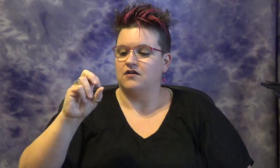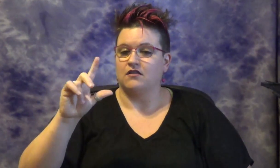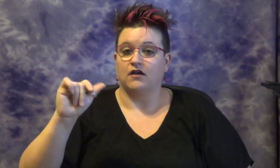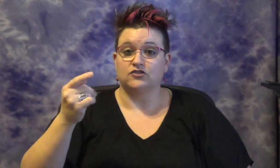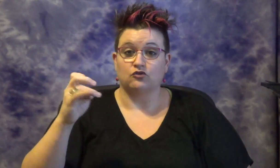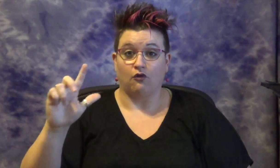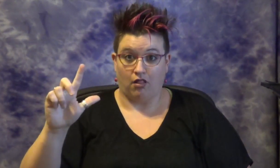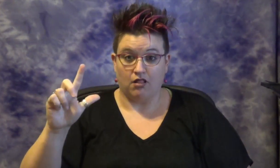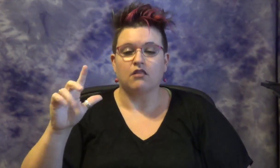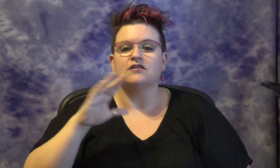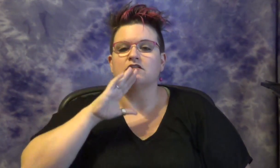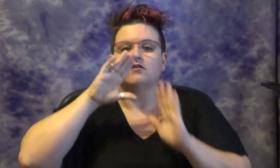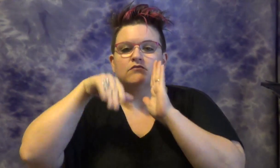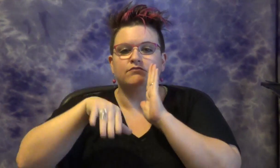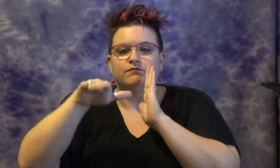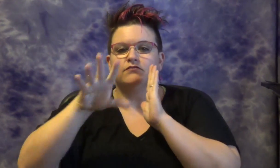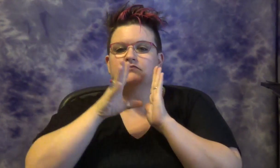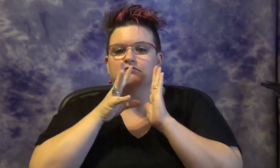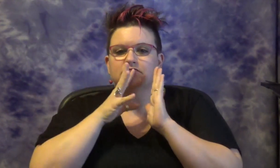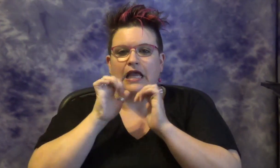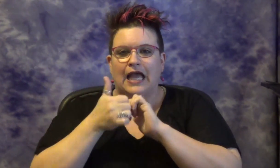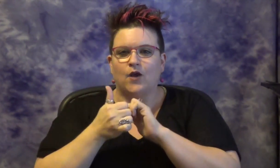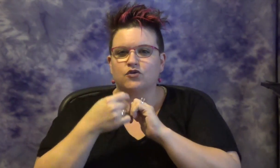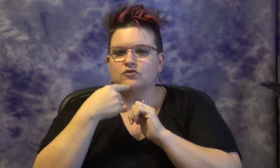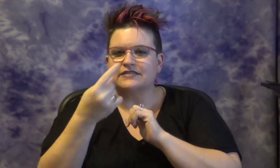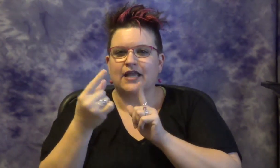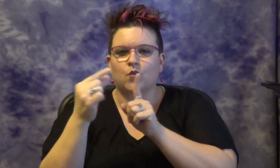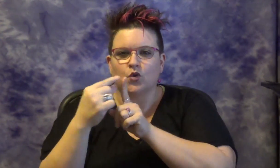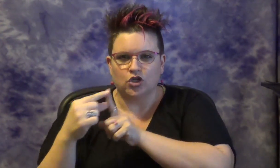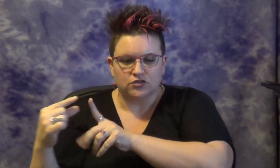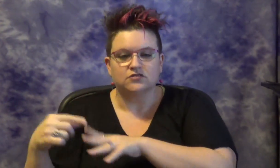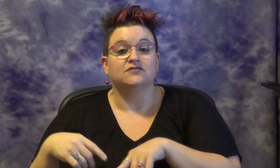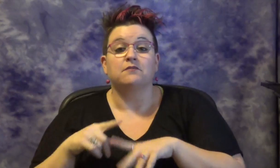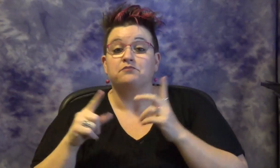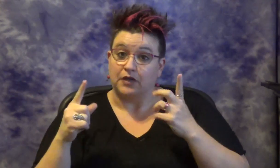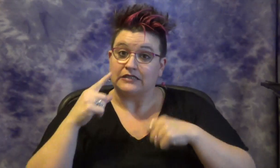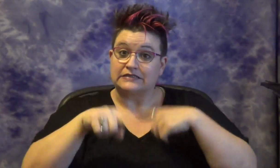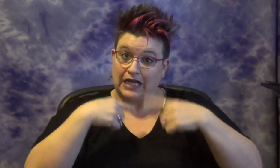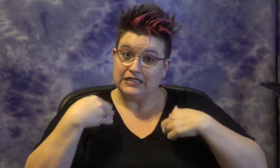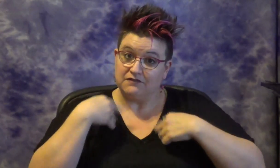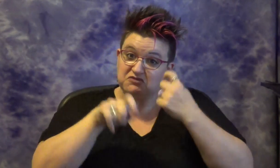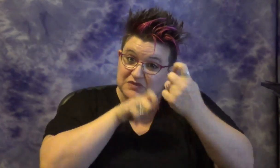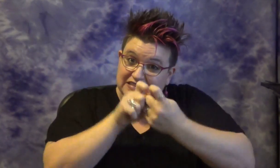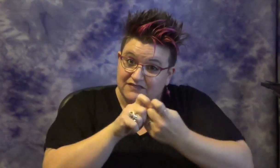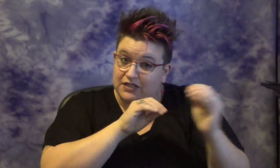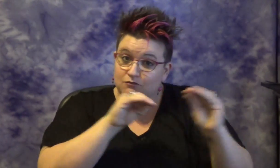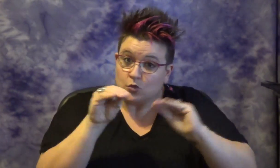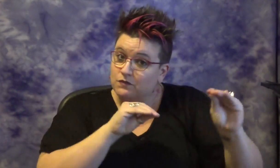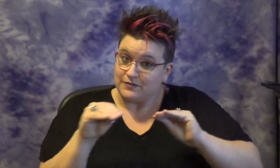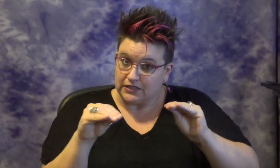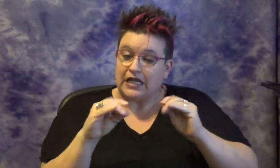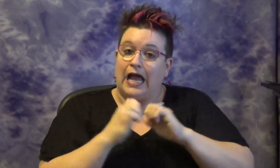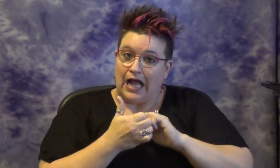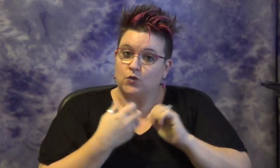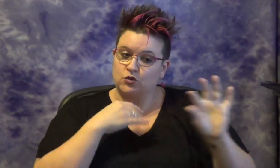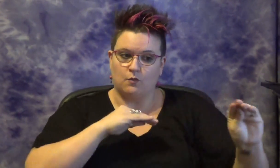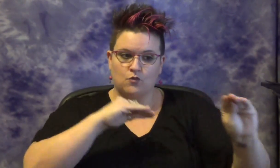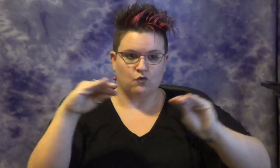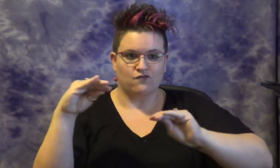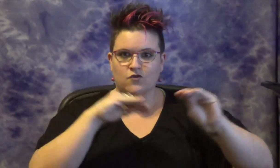Remember that phonological means that that's how you actually say the words, but in sign language we have a part of the language which